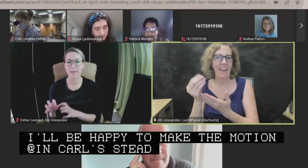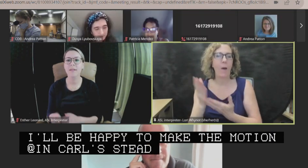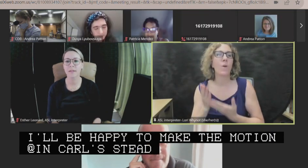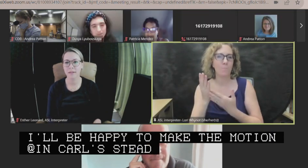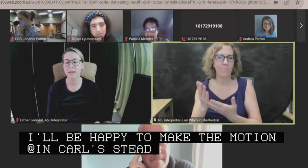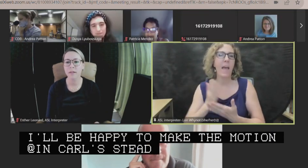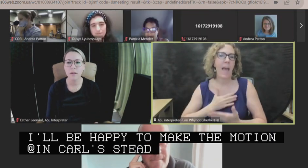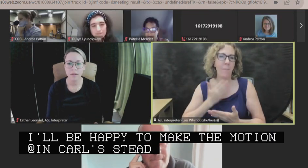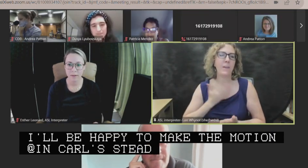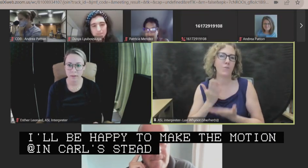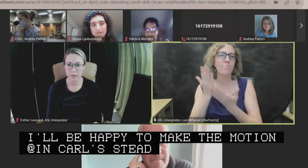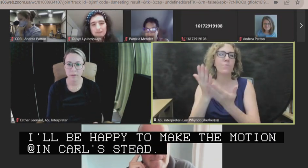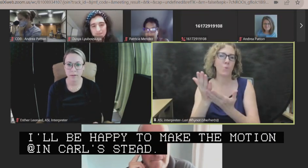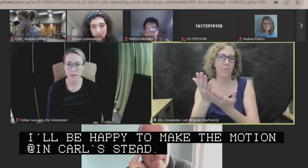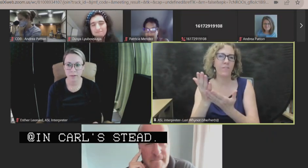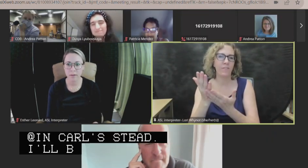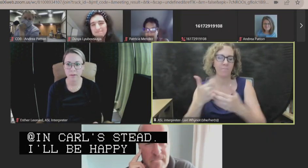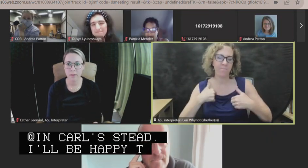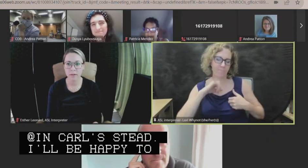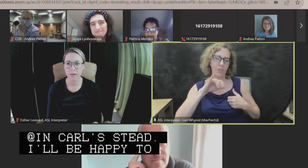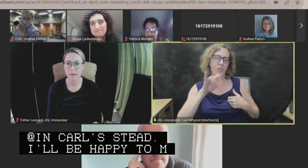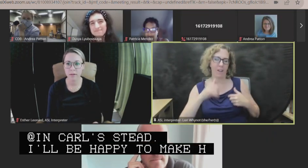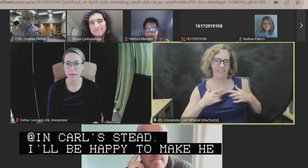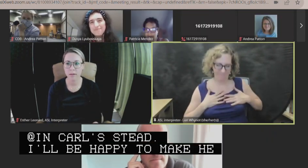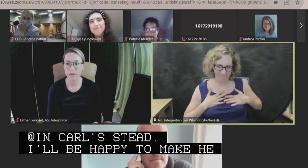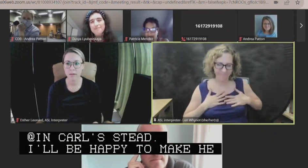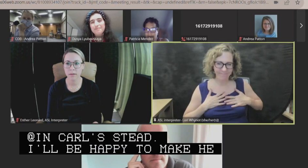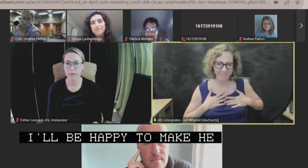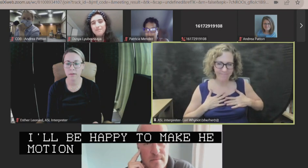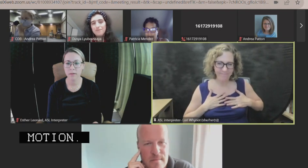I'll be happy to make the motion. This is Jerry.